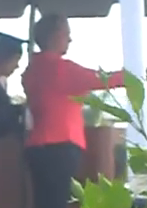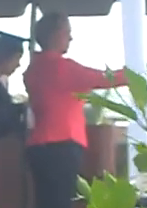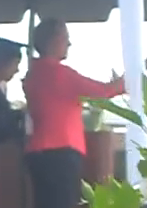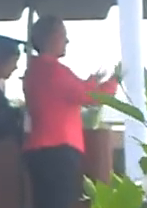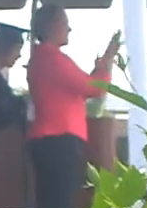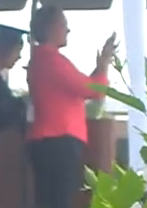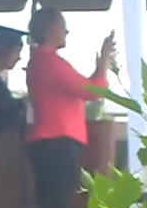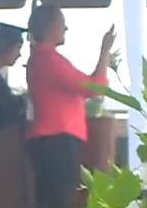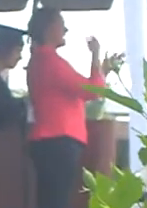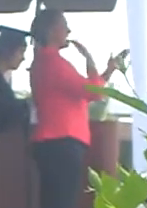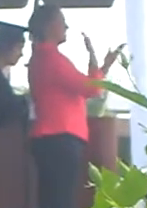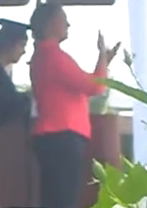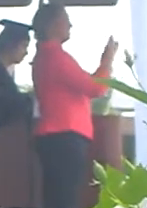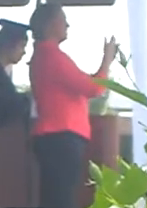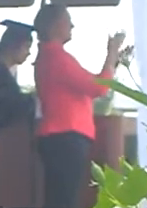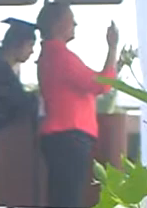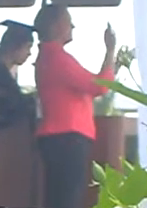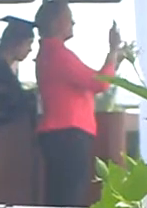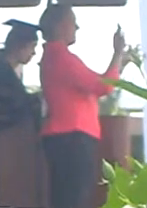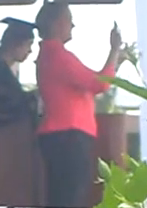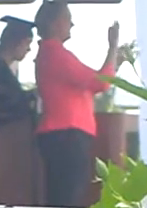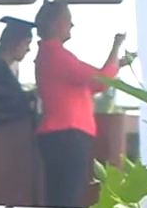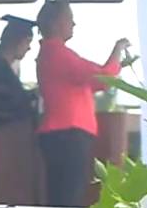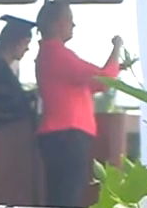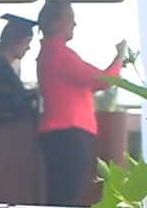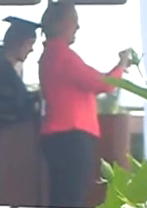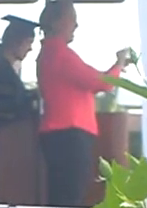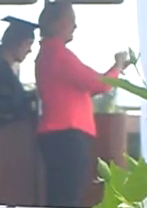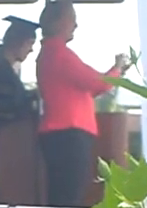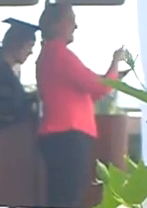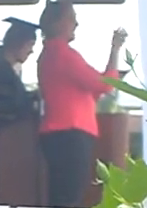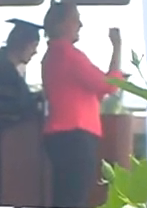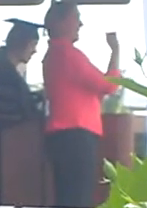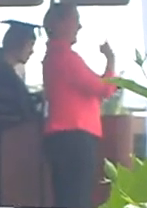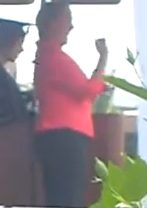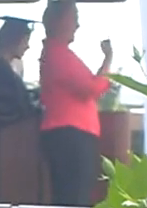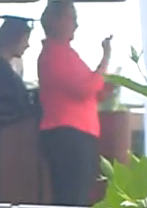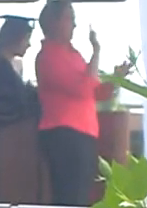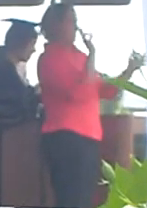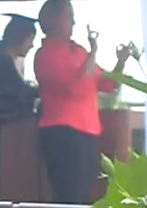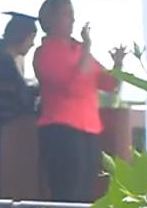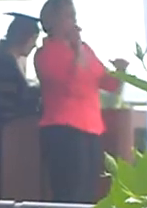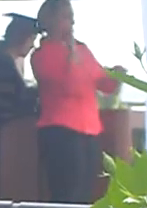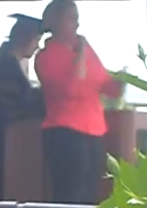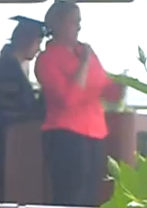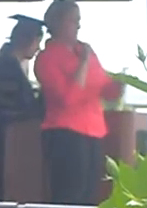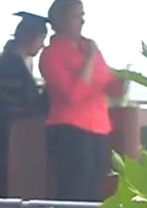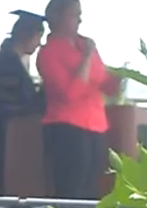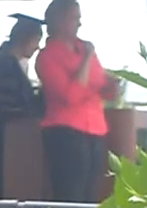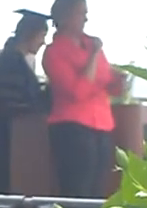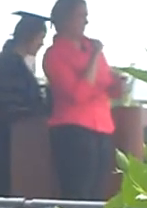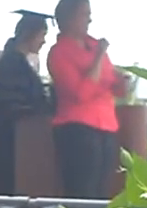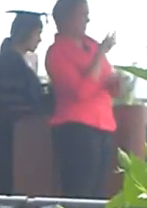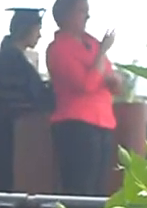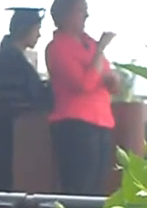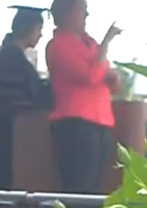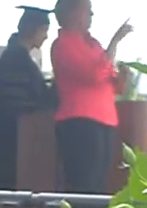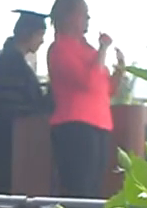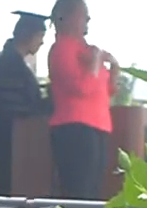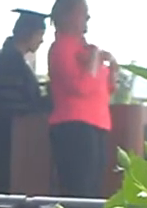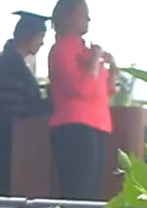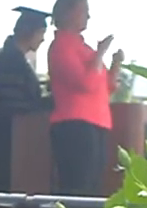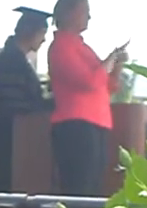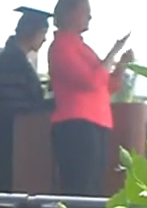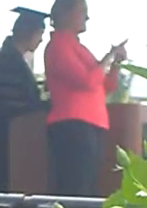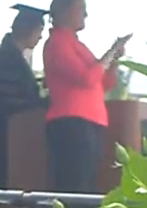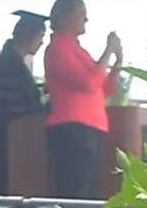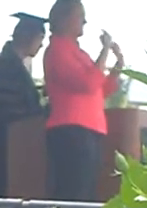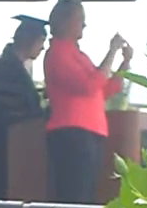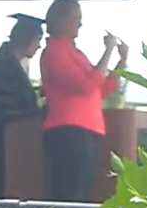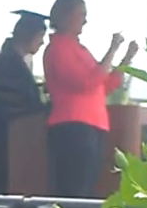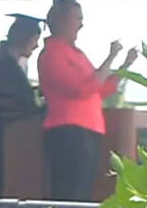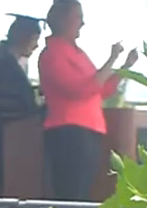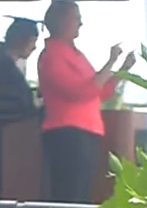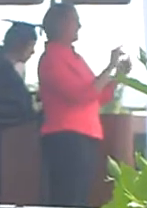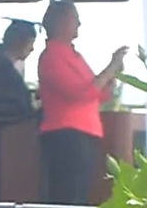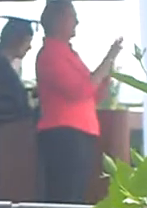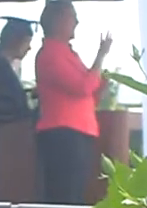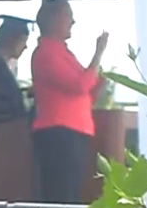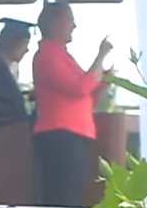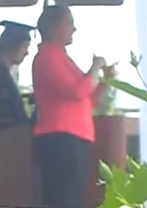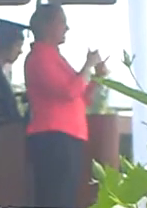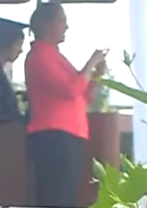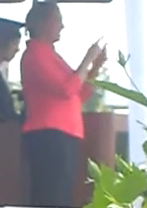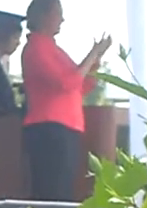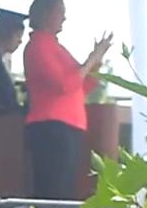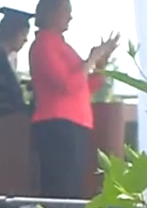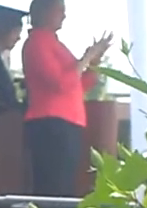And that little success will grow into a big success, and then you'll have lots of successes, And sure, there will be arguments like whether or not you should stay up